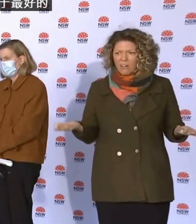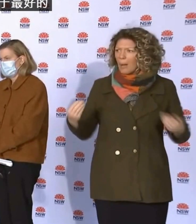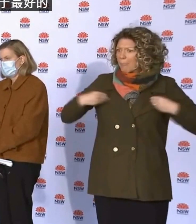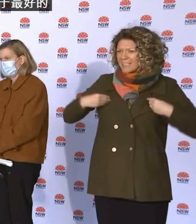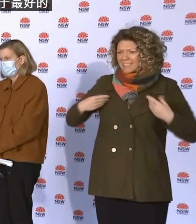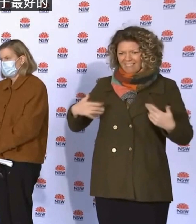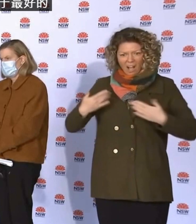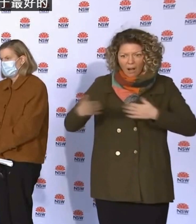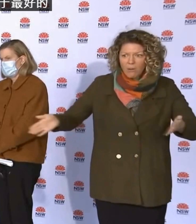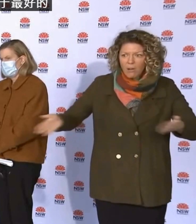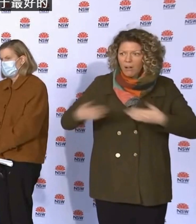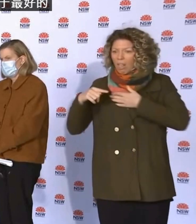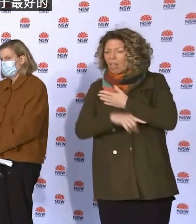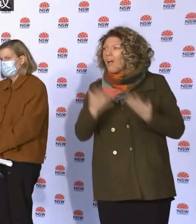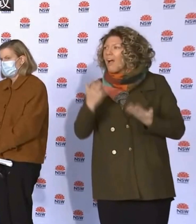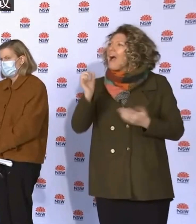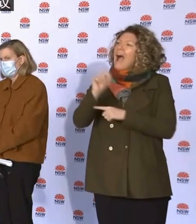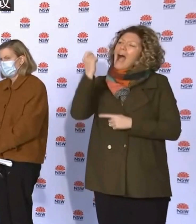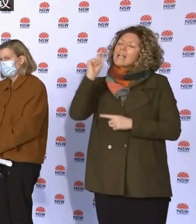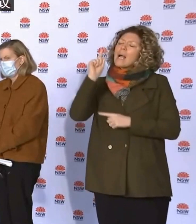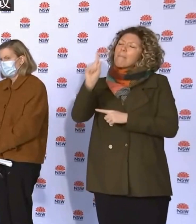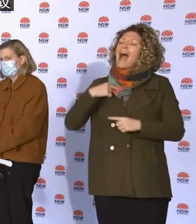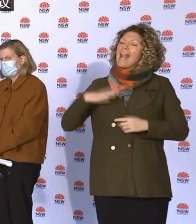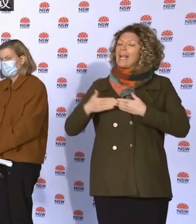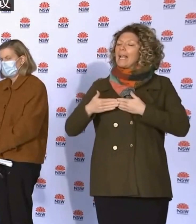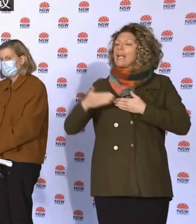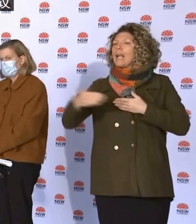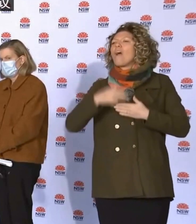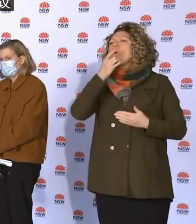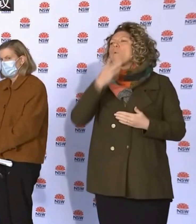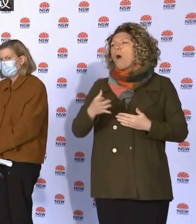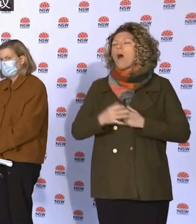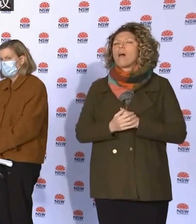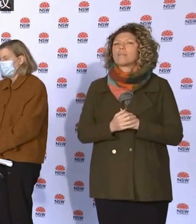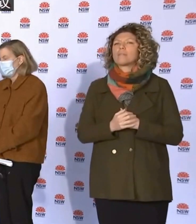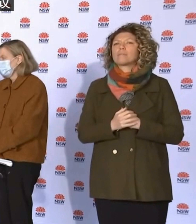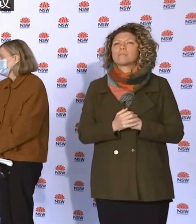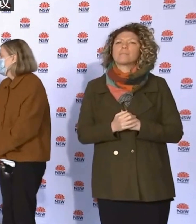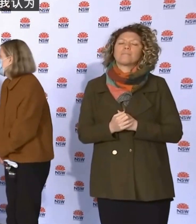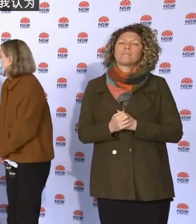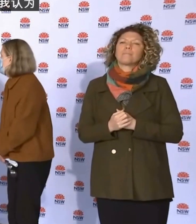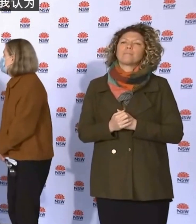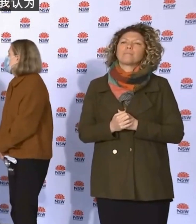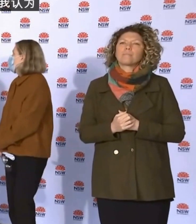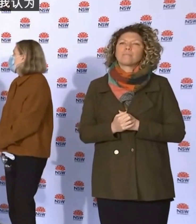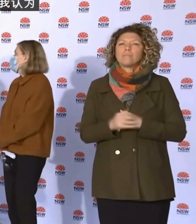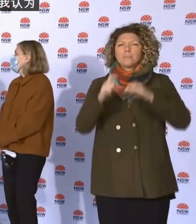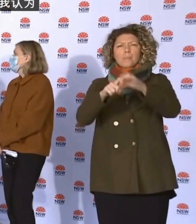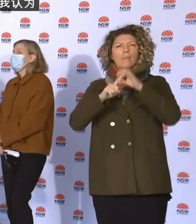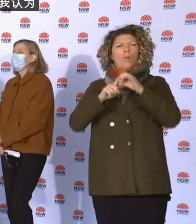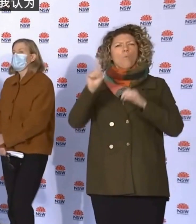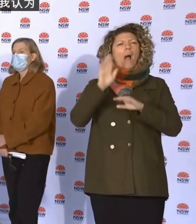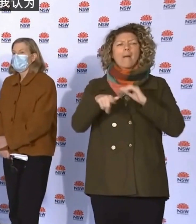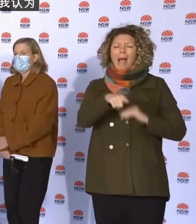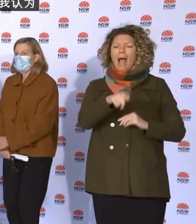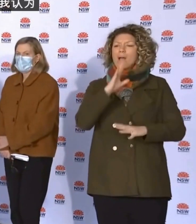as we know. But it has to be based on the best health advice. Premier, will the government have to pay compensation to contractors on government projects